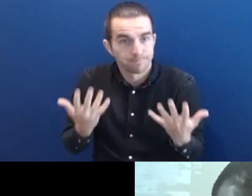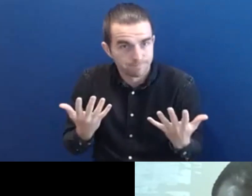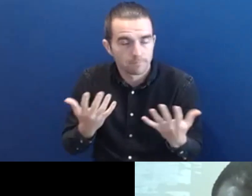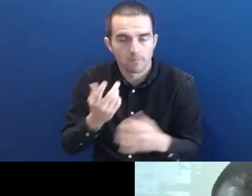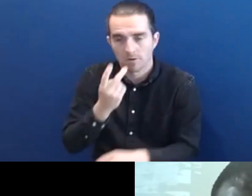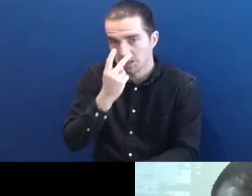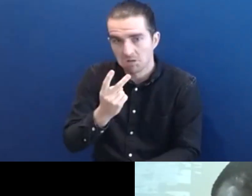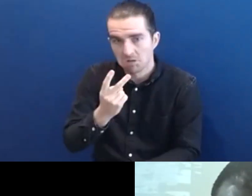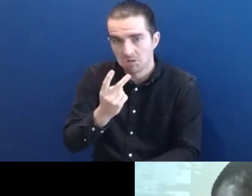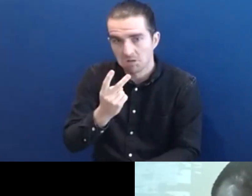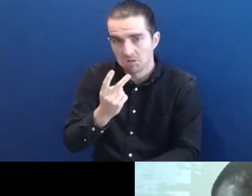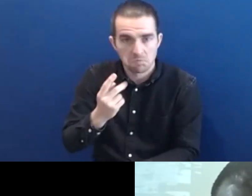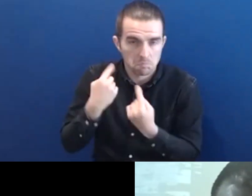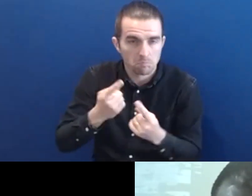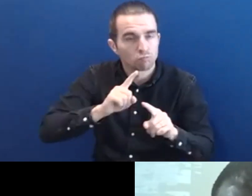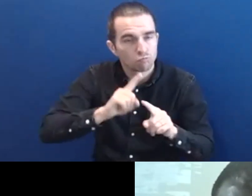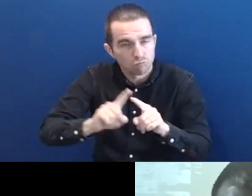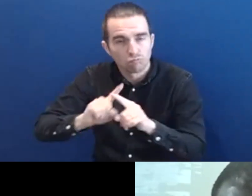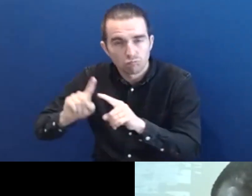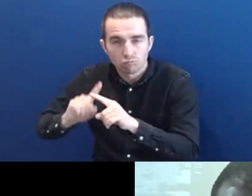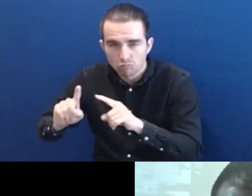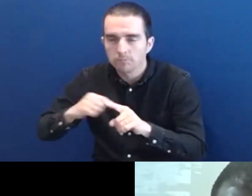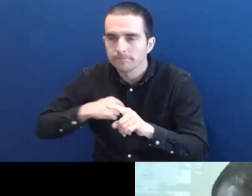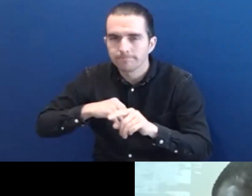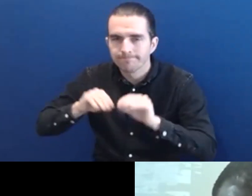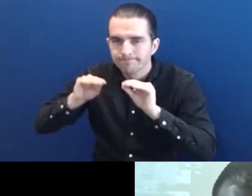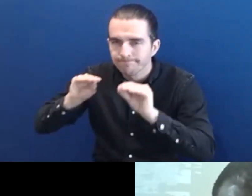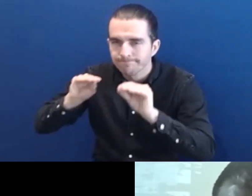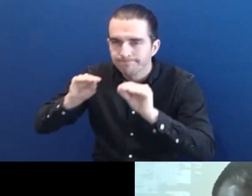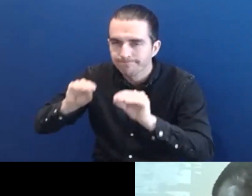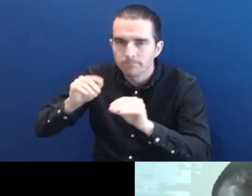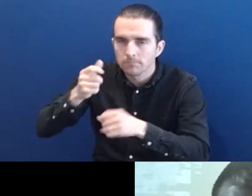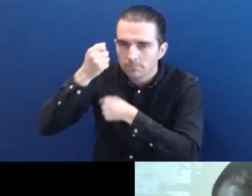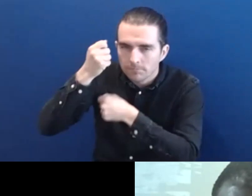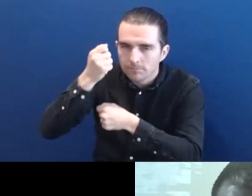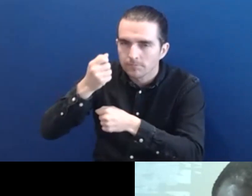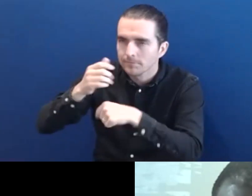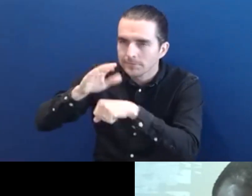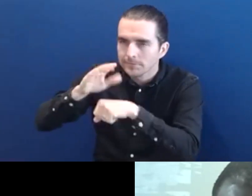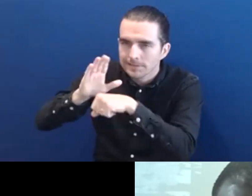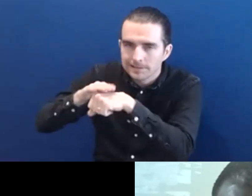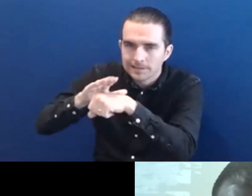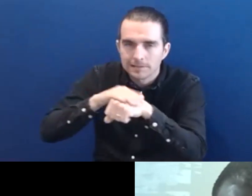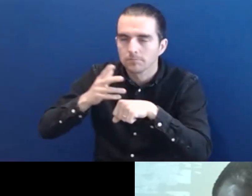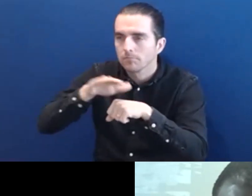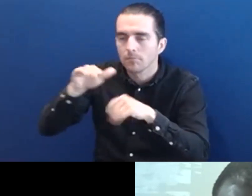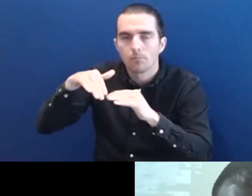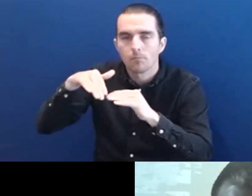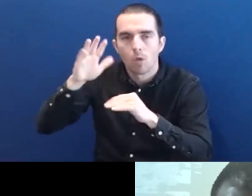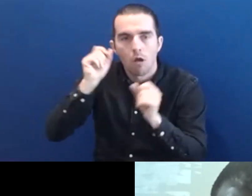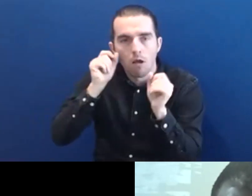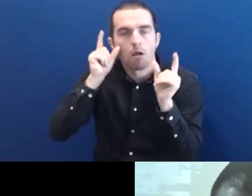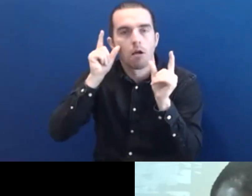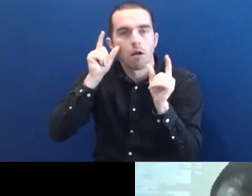awareness raising campaign in collaboration with our partners here in Juba